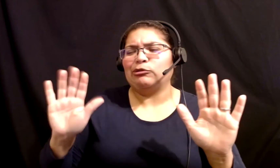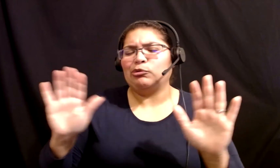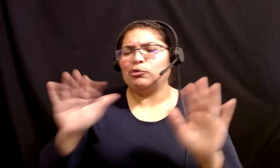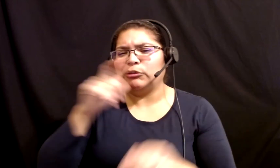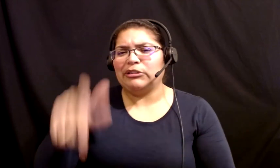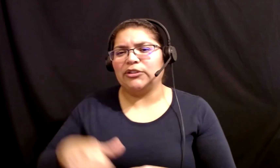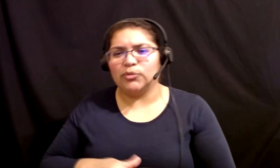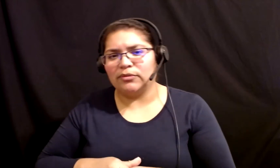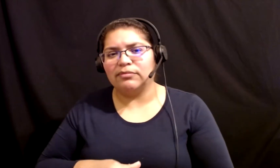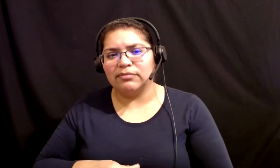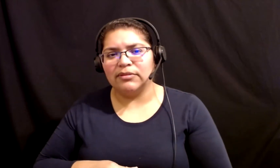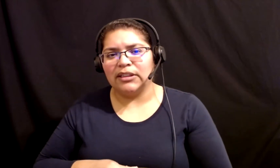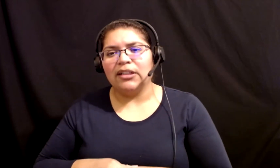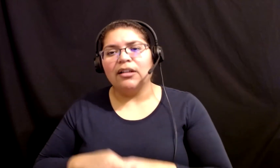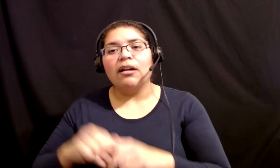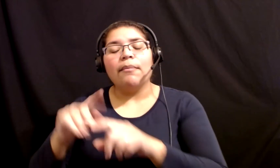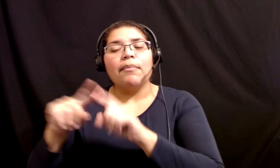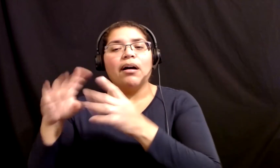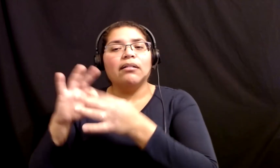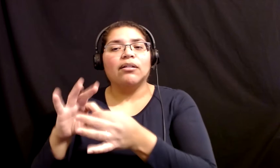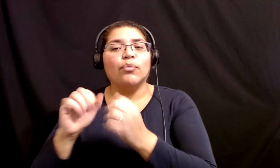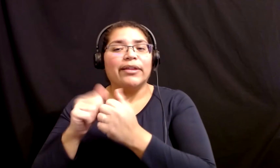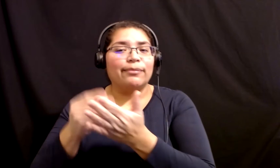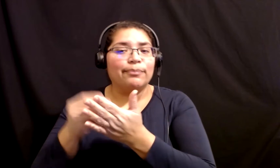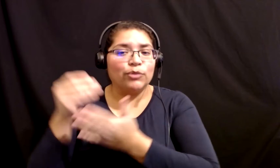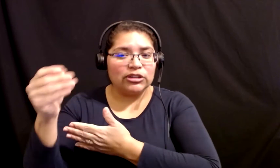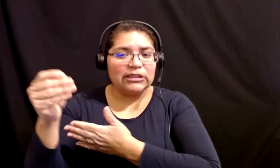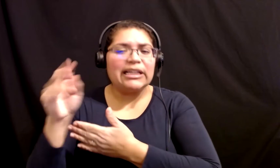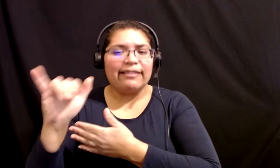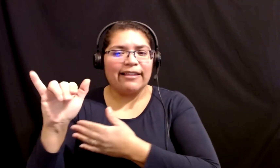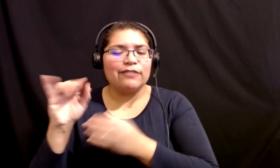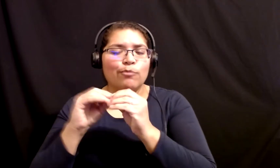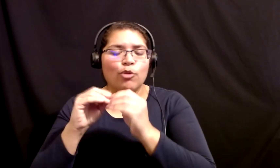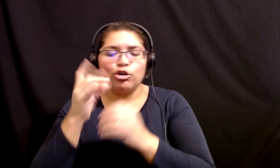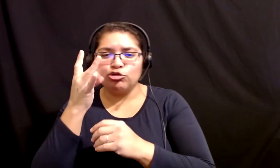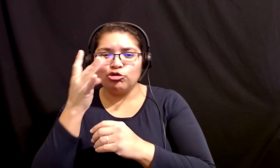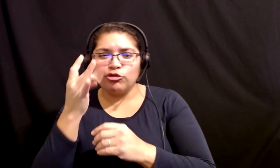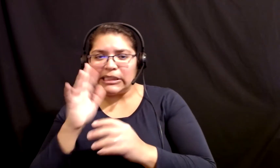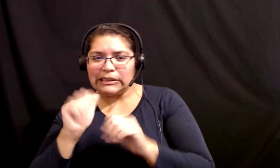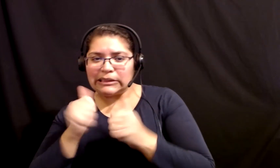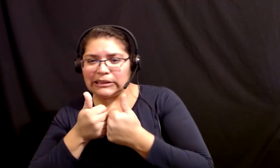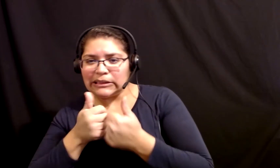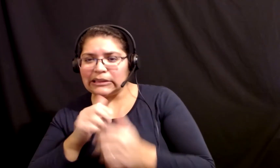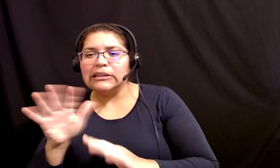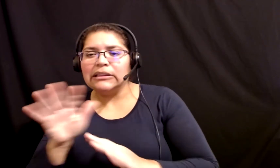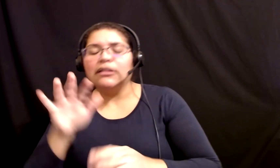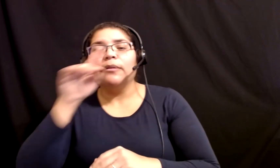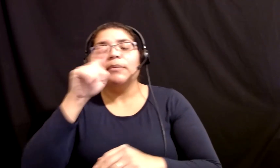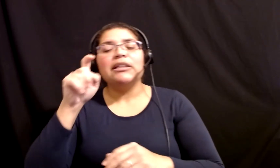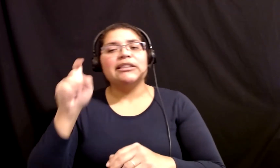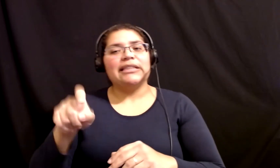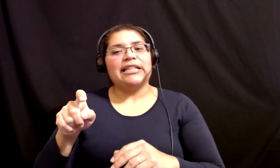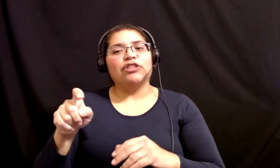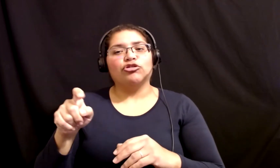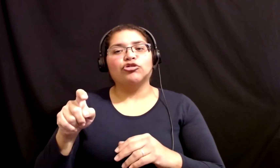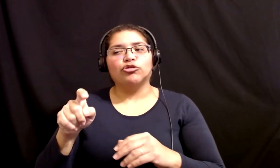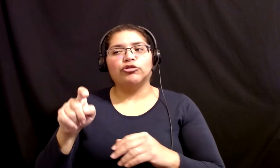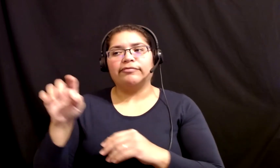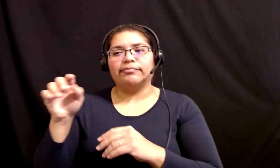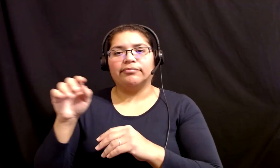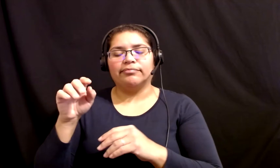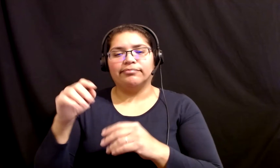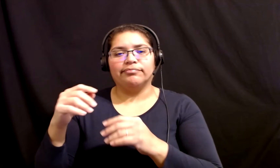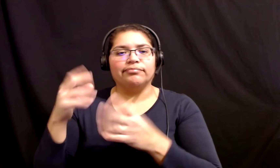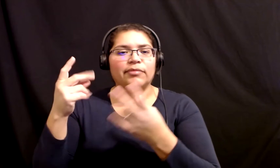Yeah. In terms of purchasing, that is a little tricky because if you have to covenant those units right